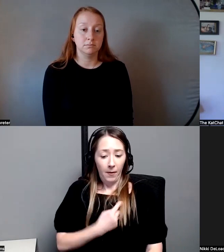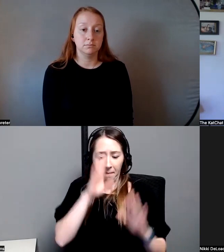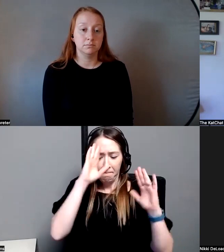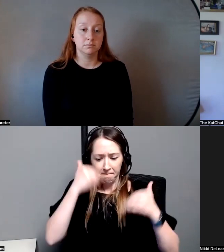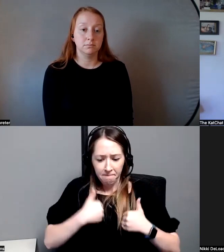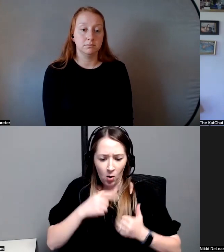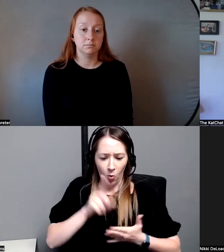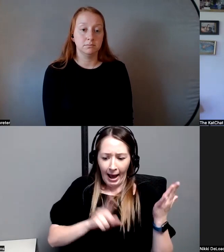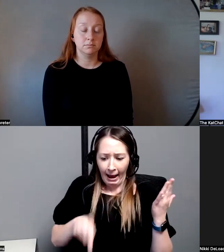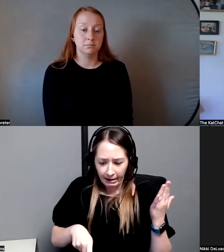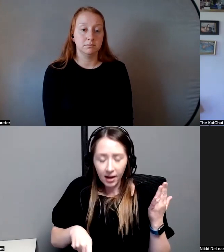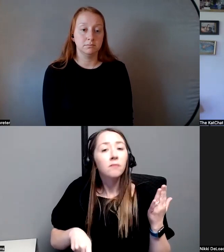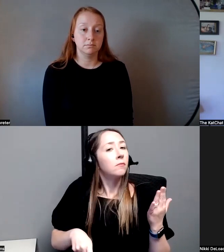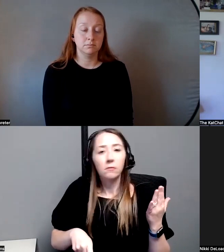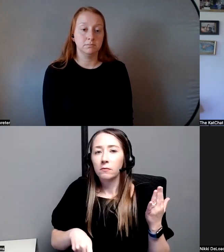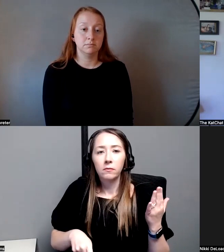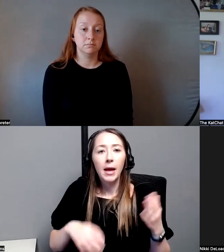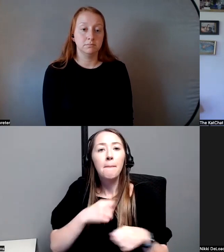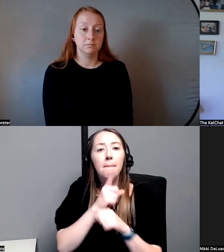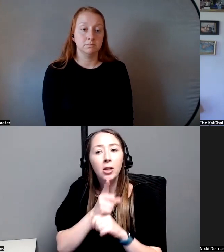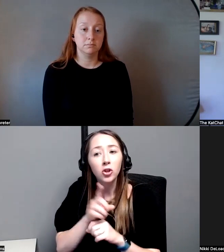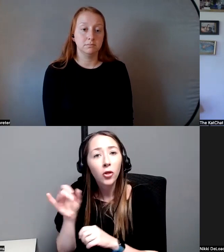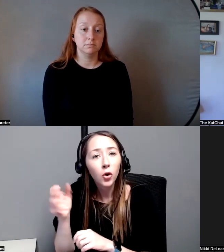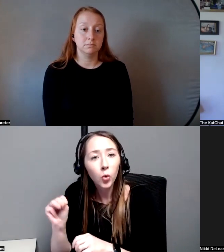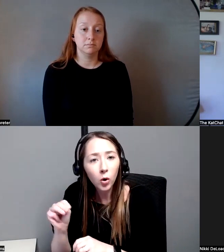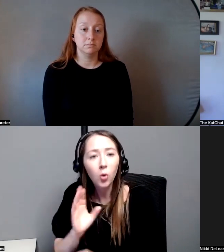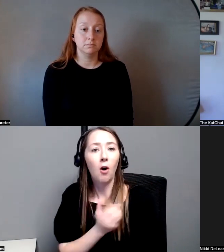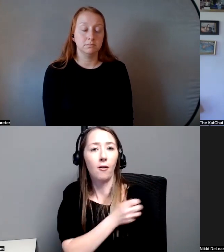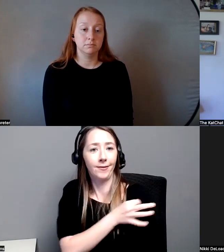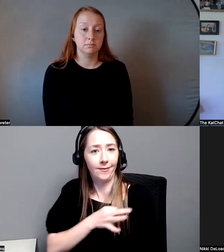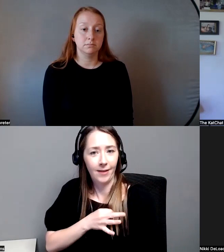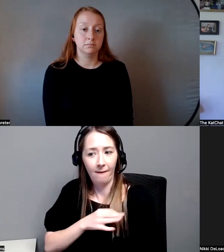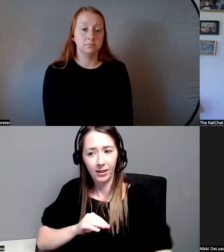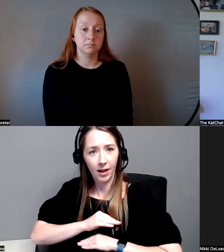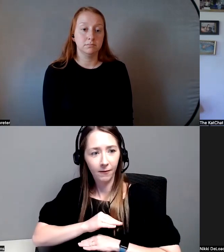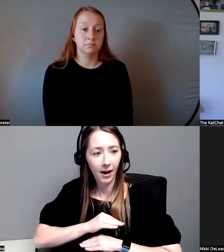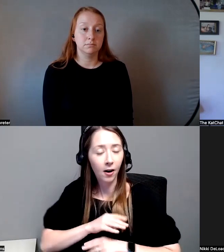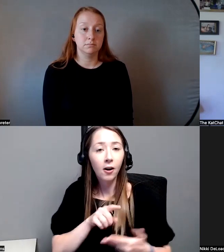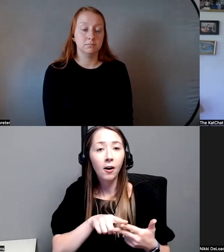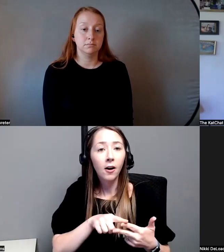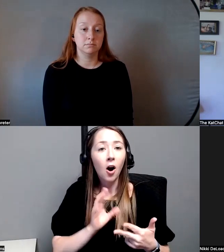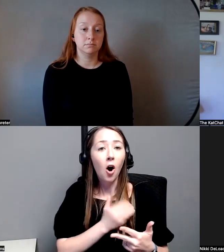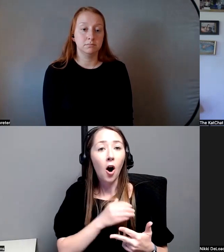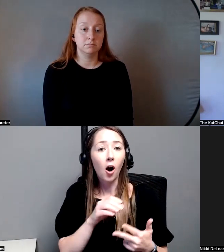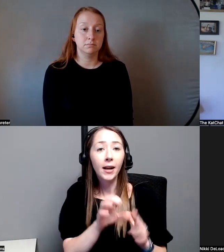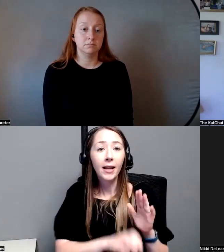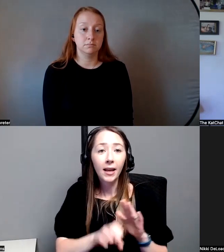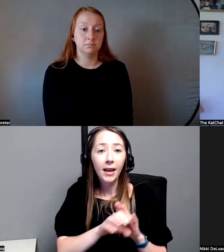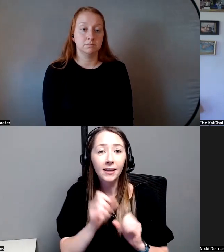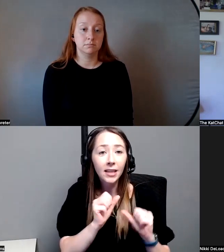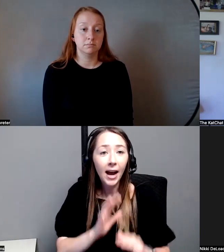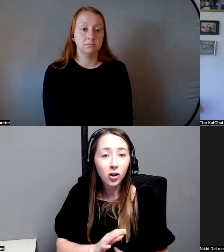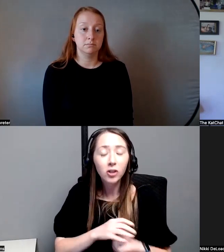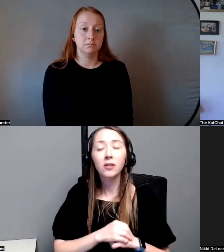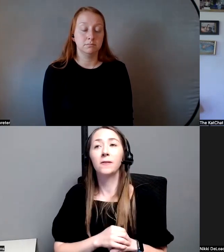sure that our crew is happy, making sure that our cast is happy, making sure that everybody is taken care